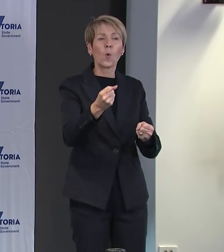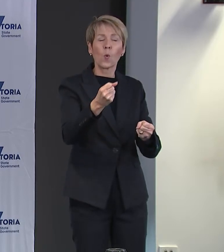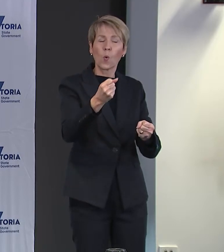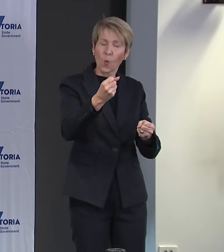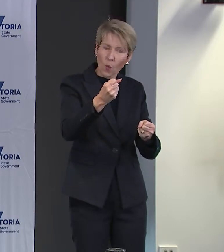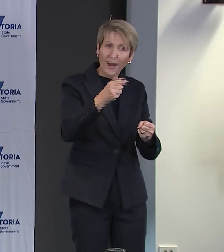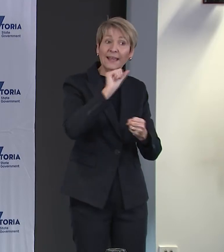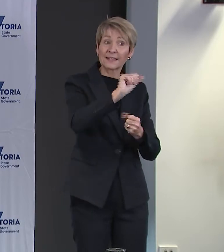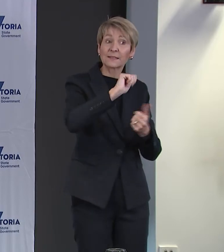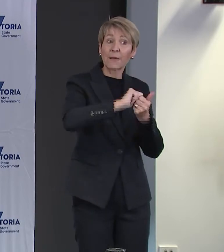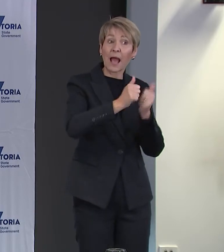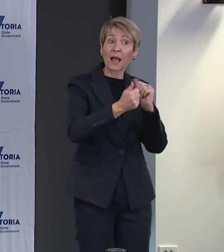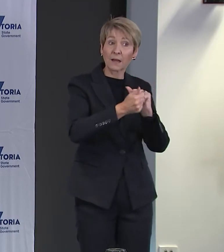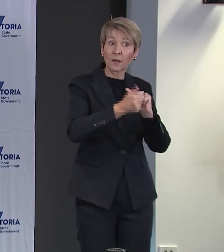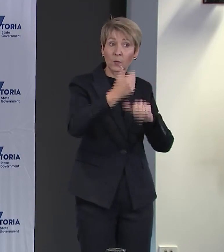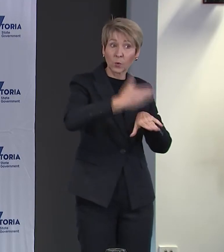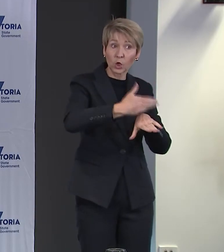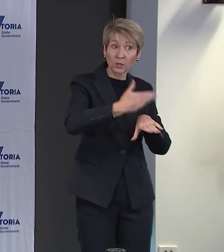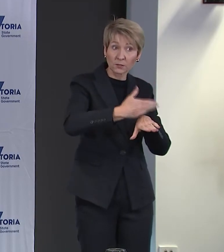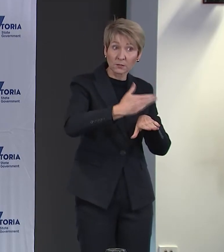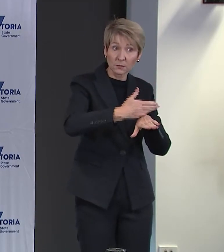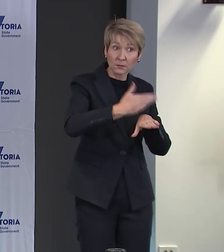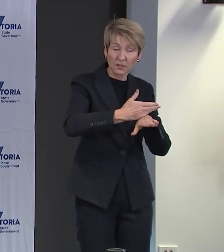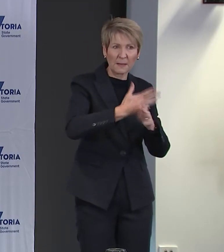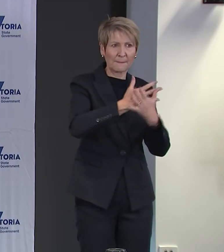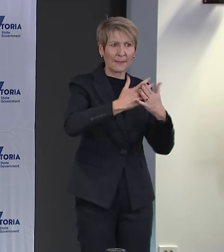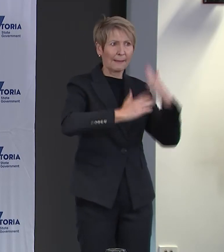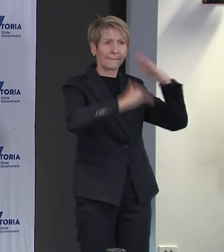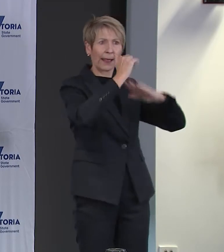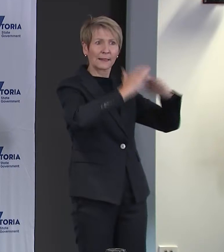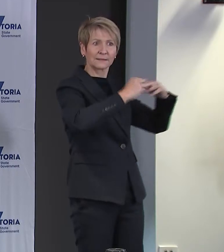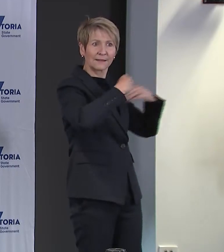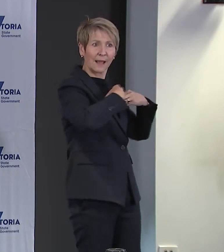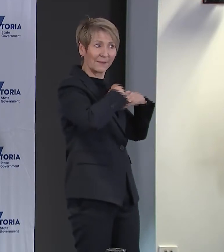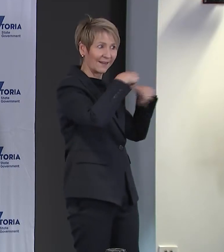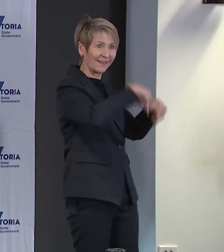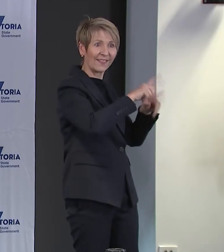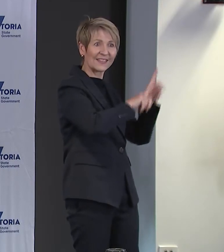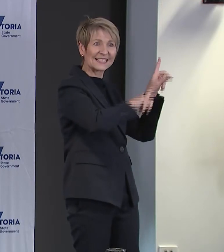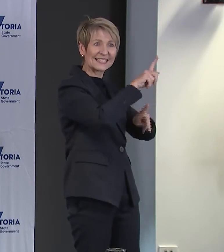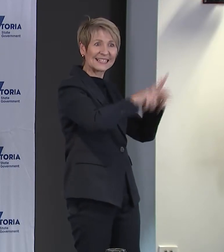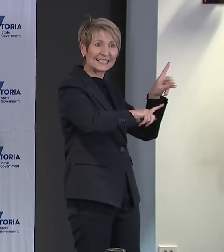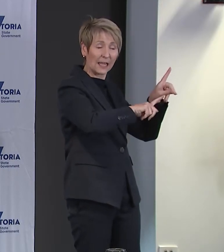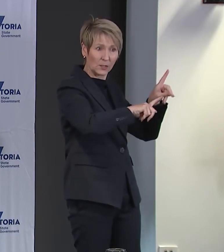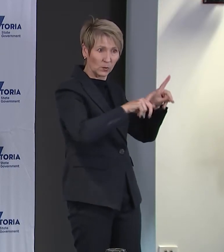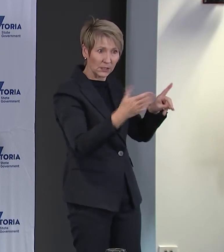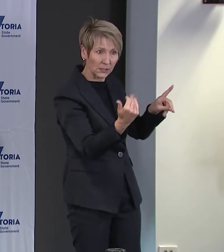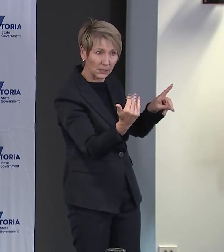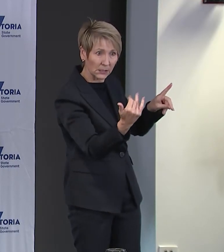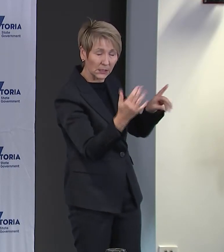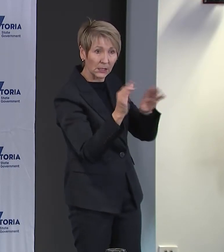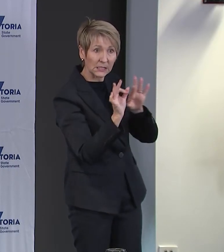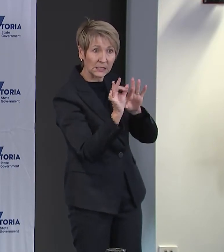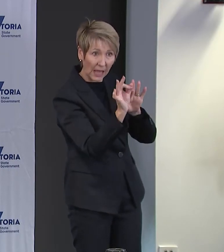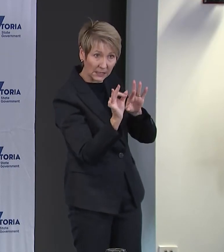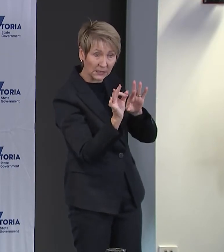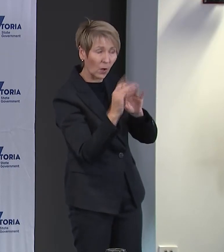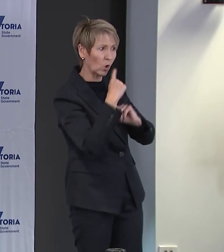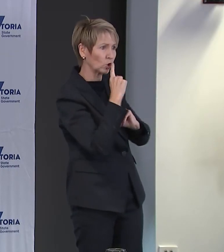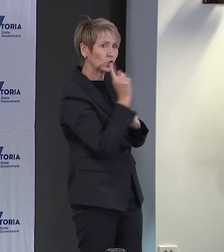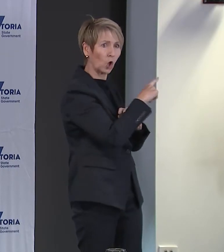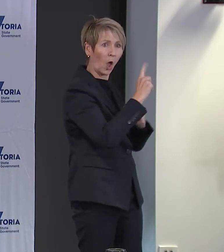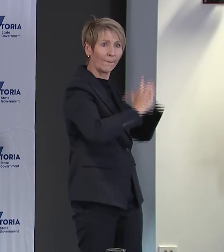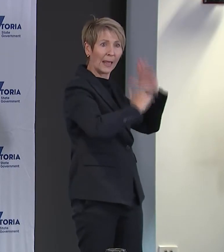His partner is an employee at a large construction site here in the city. That site was locked down last night. We're